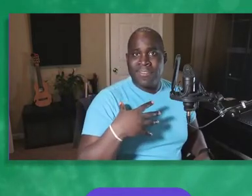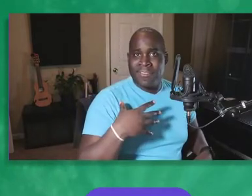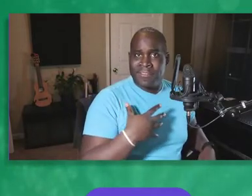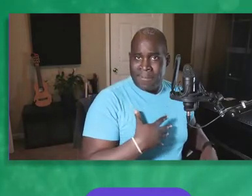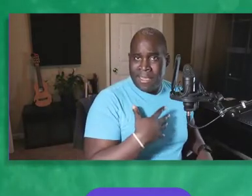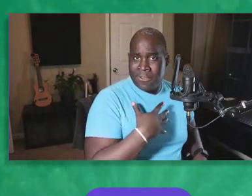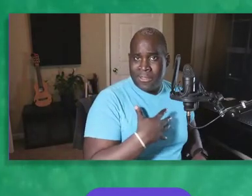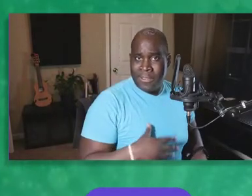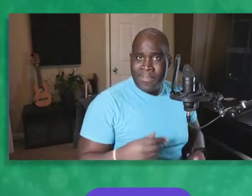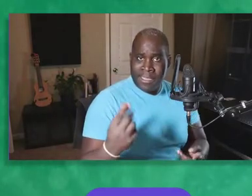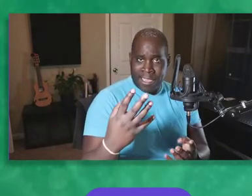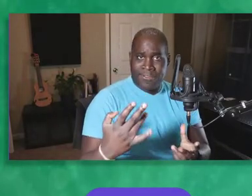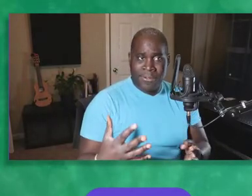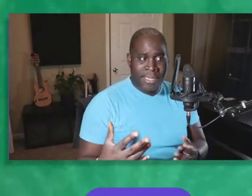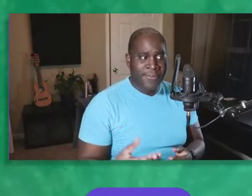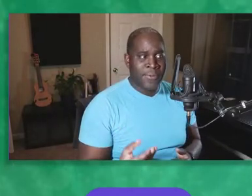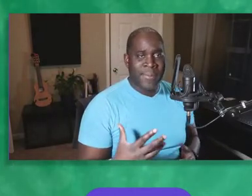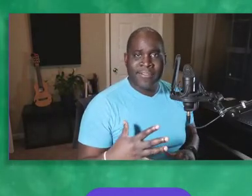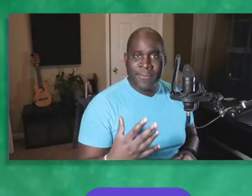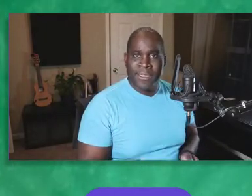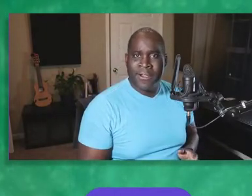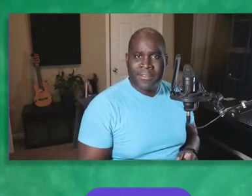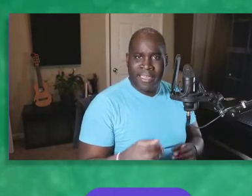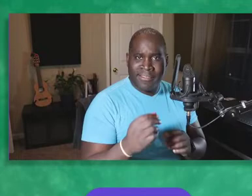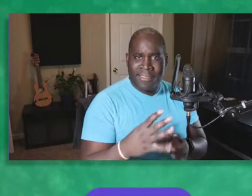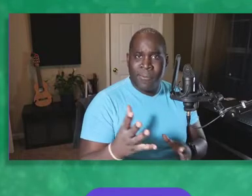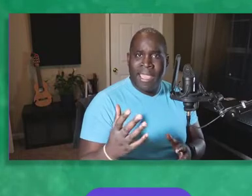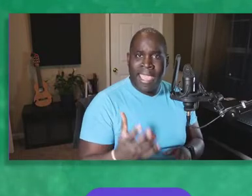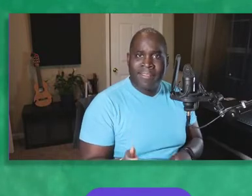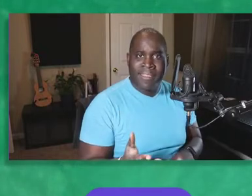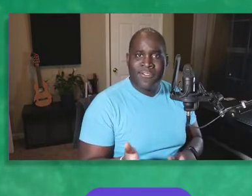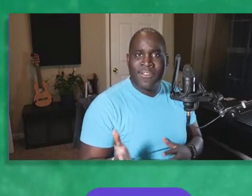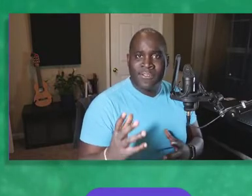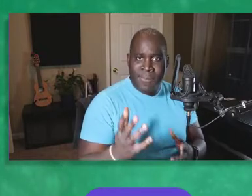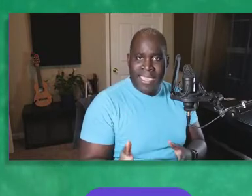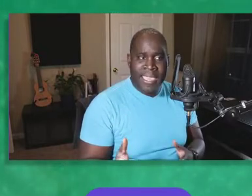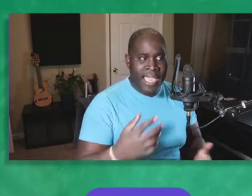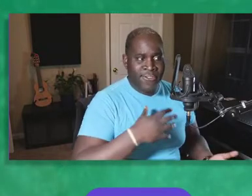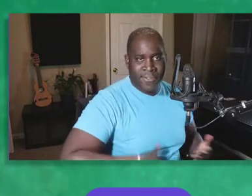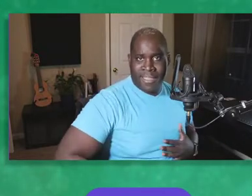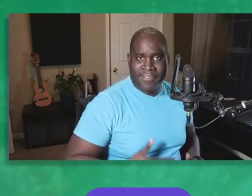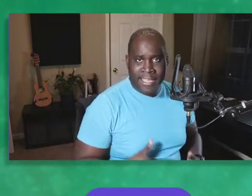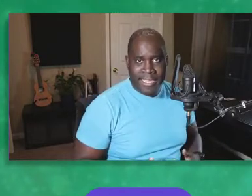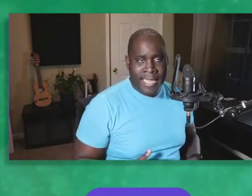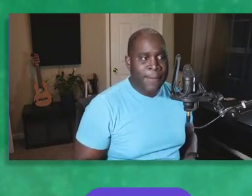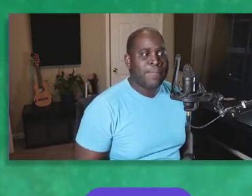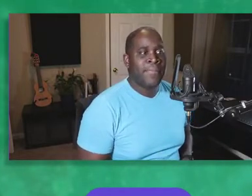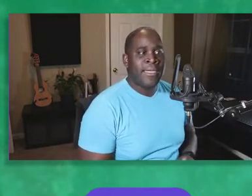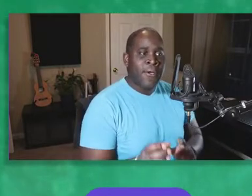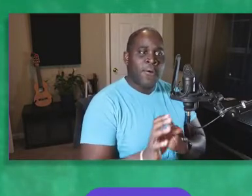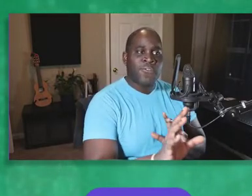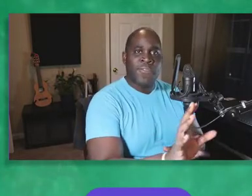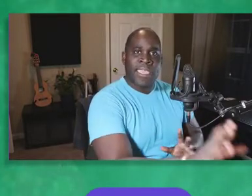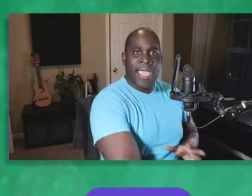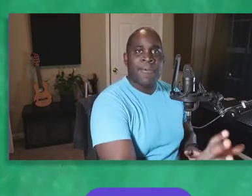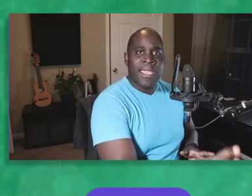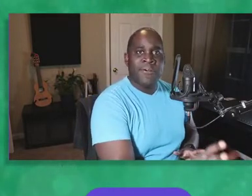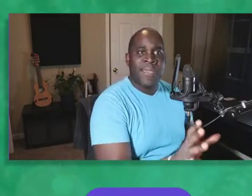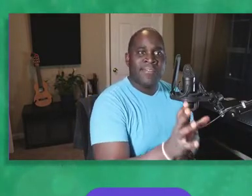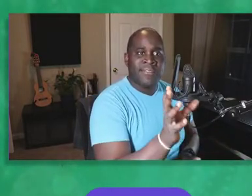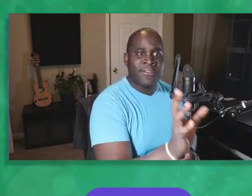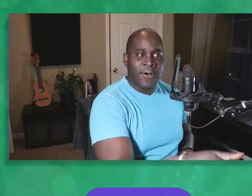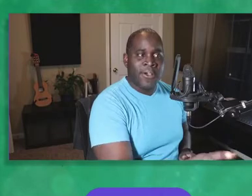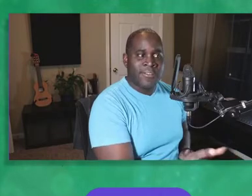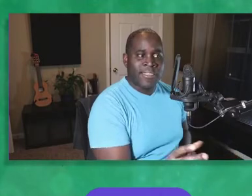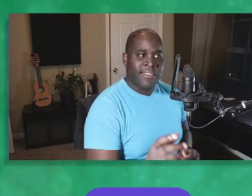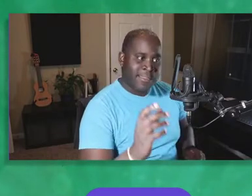have same color clothing as her gloves, so it makes it really hard to like see what hand sign she's making as she's like signing it out. Also, the camera angle